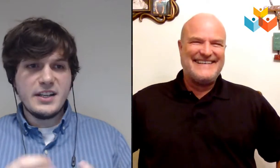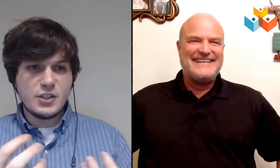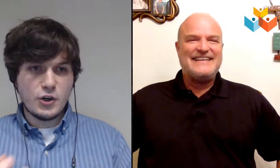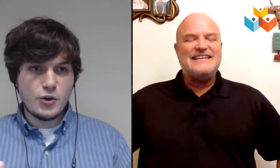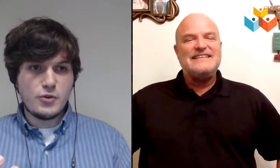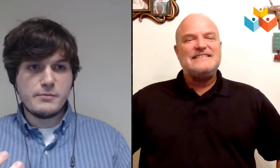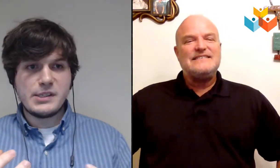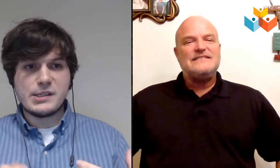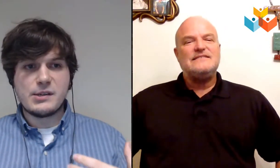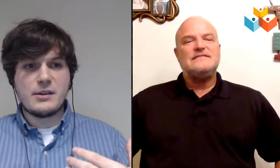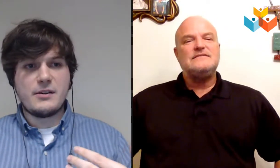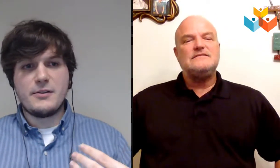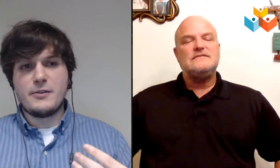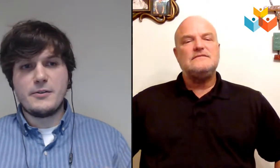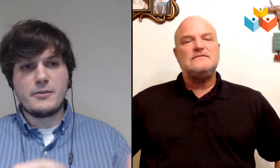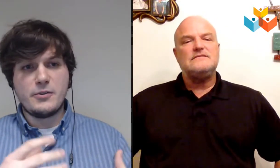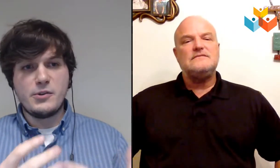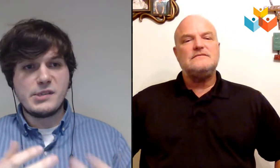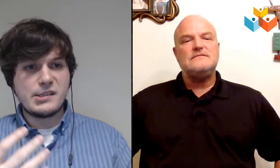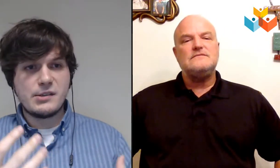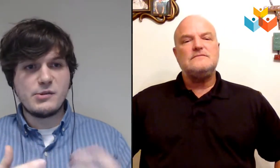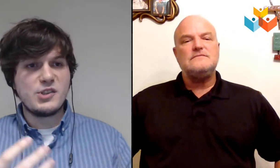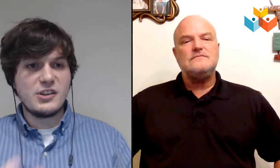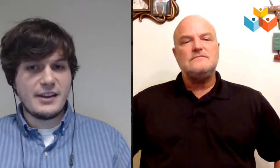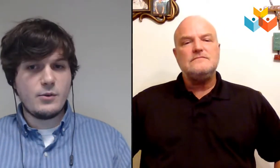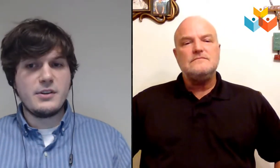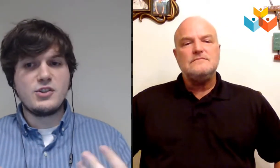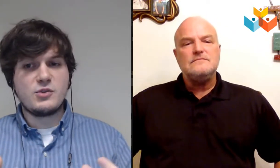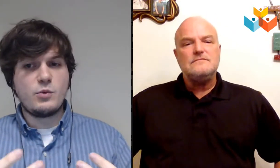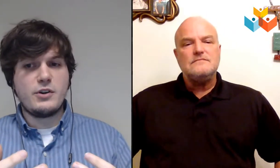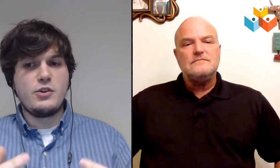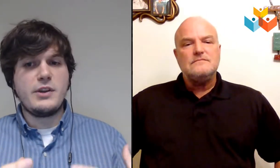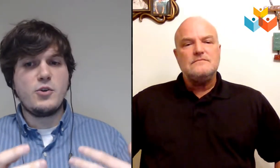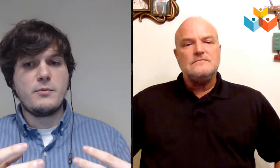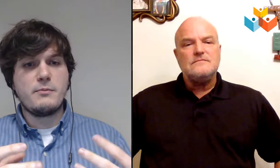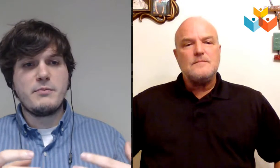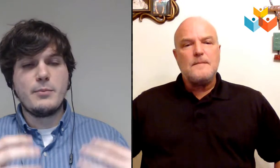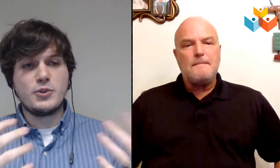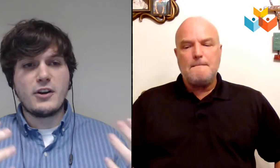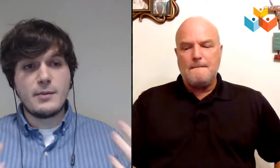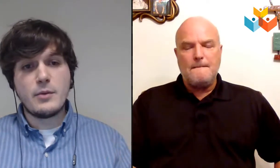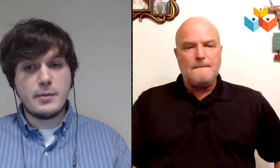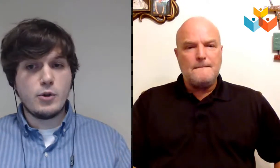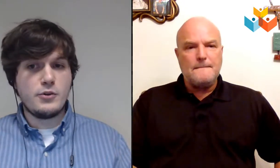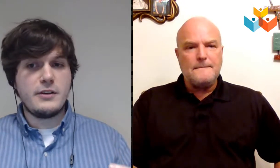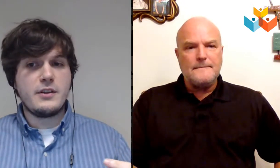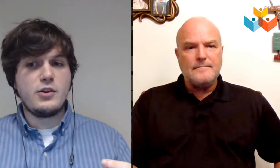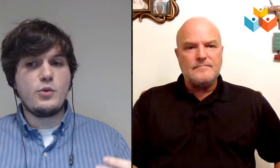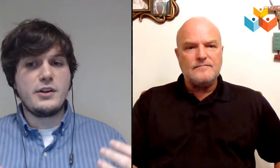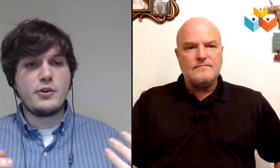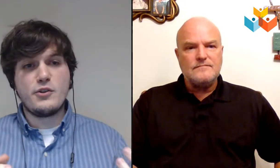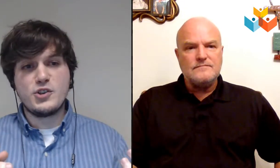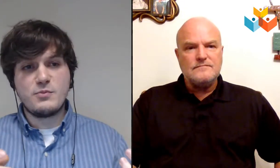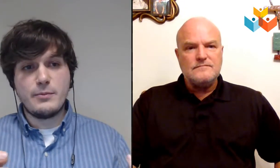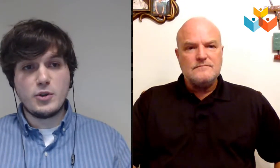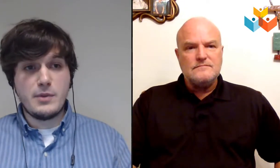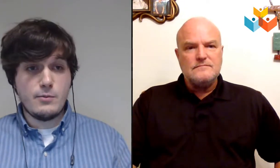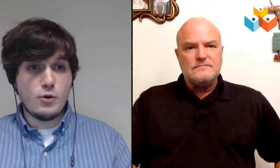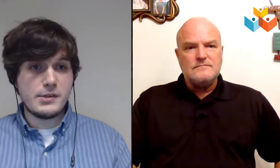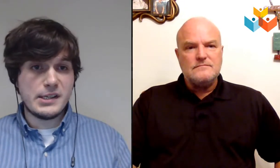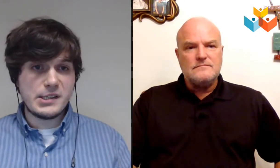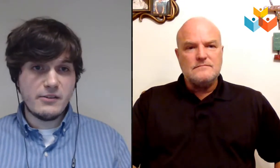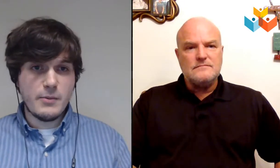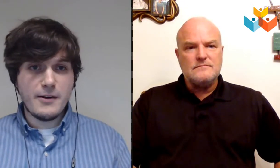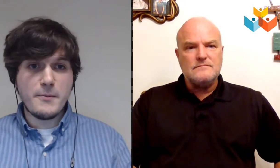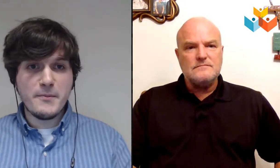are there any terms or usage in language where you hear people talking about people who are deaf that you would encourage people to